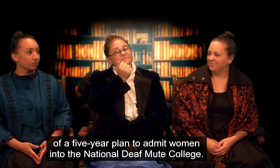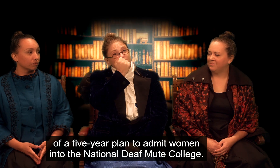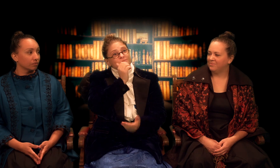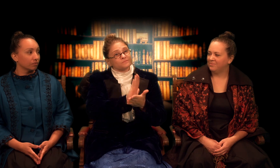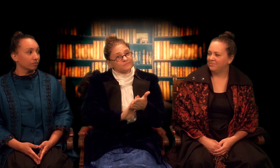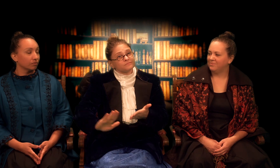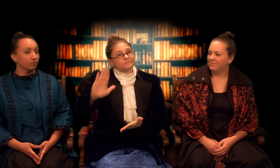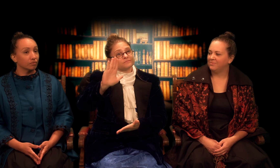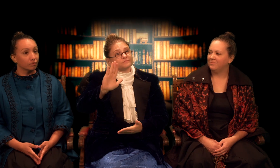College.